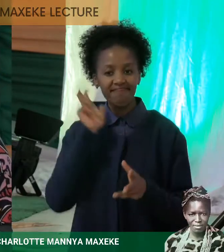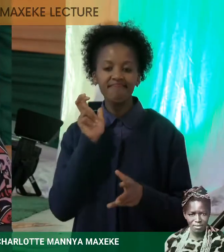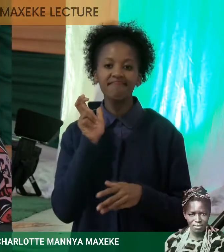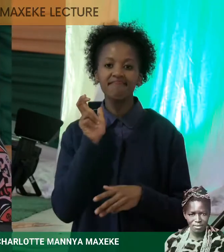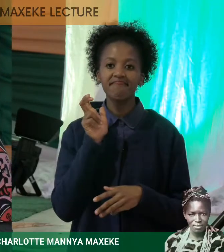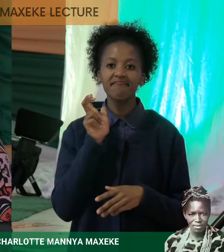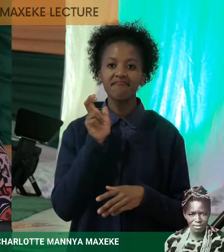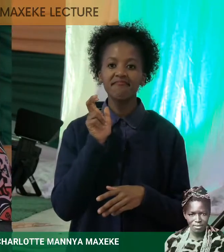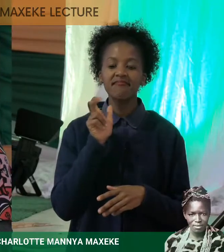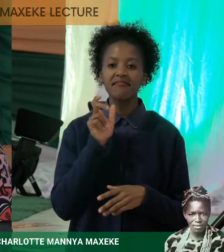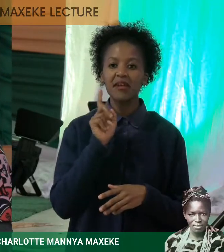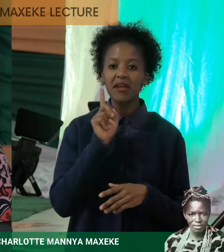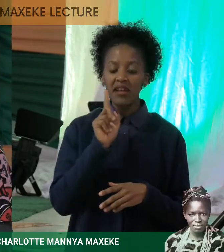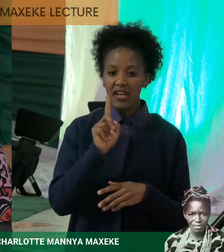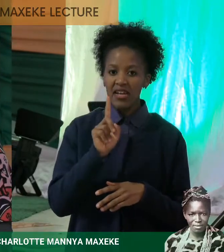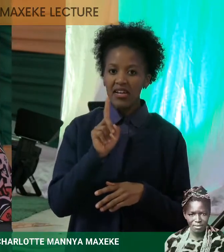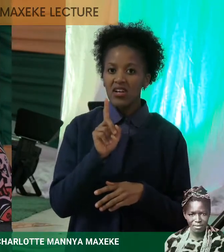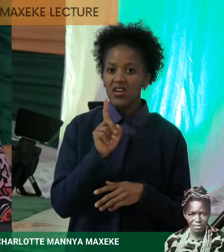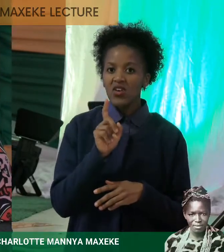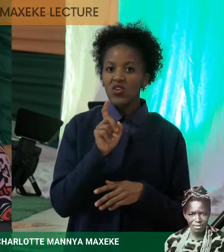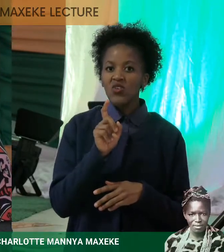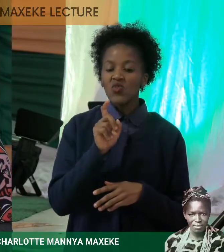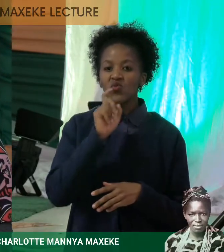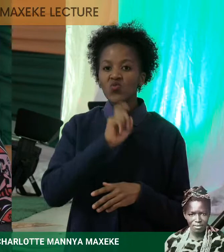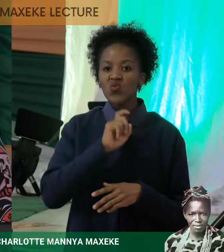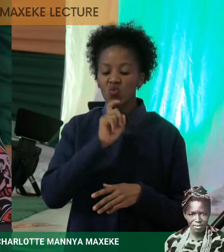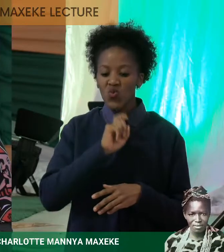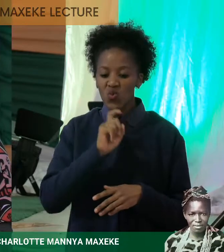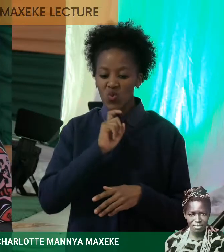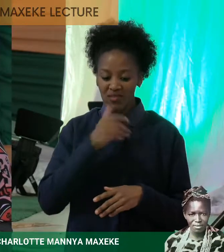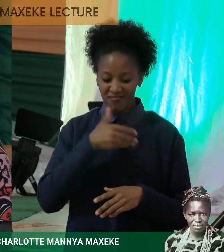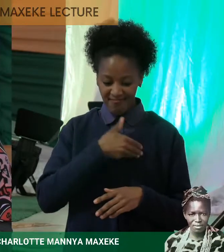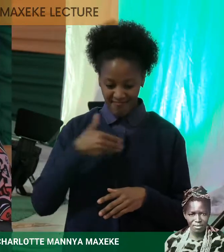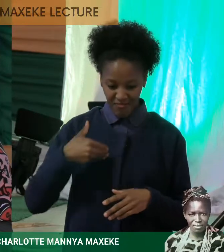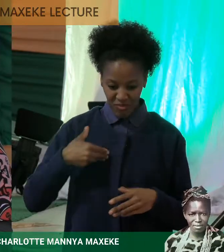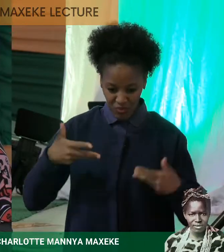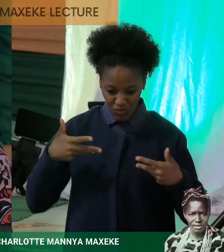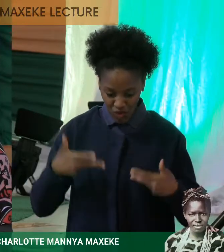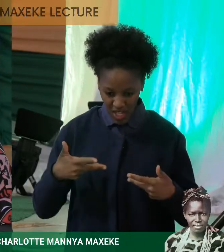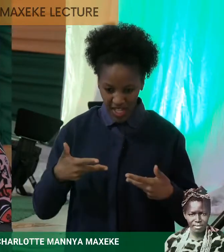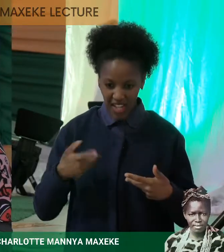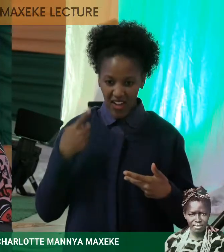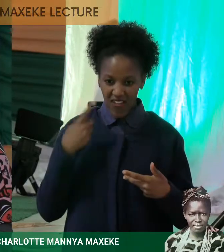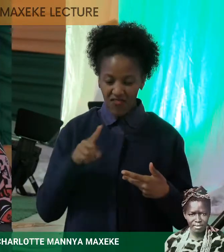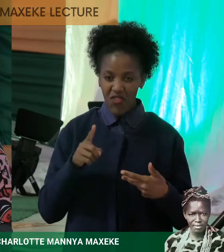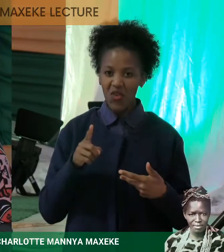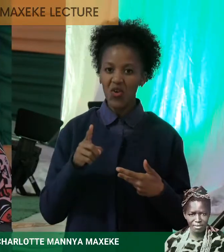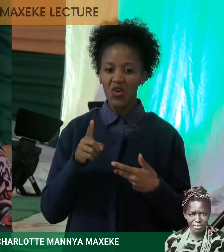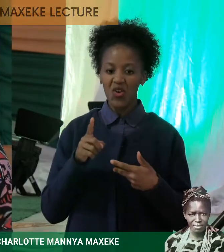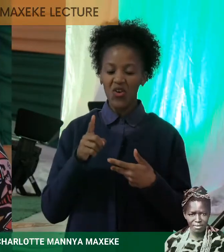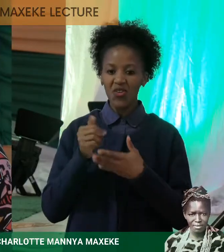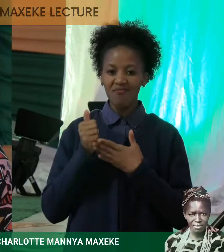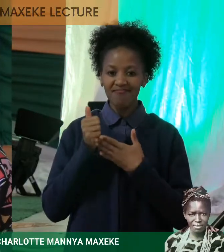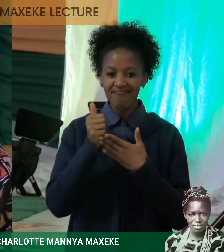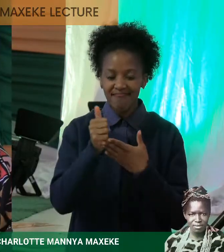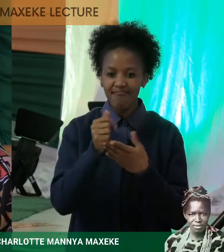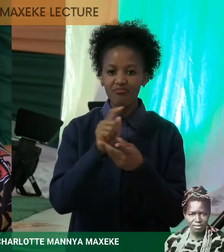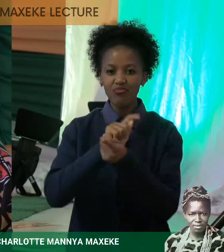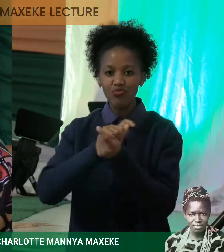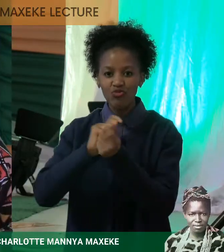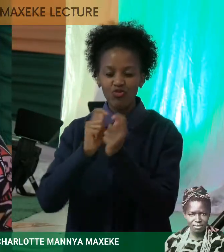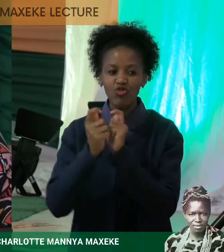yoko wasebenzisa ubukhosikazi bakhe ukuzisa inguqu kwintlalo